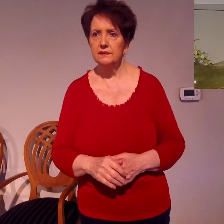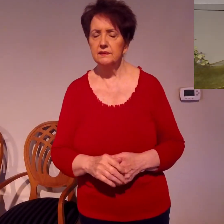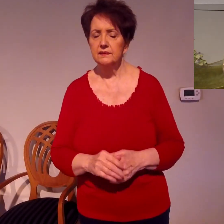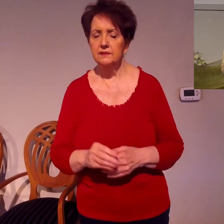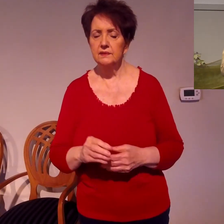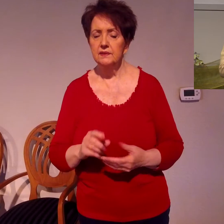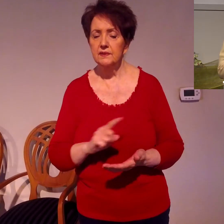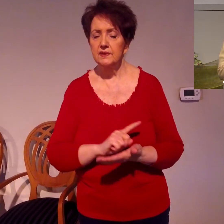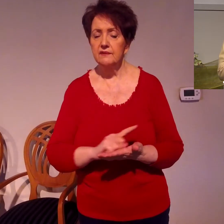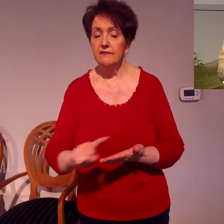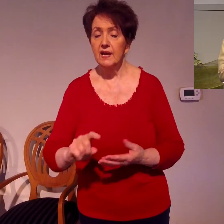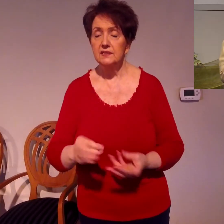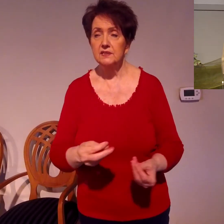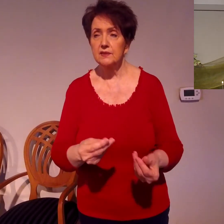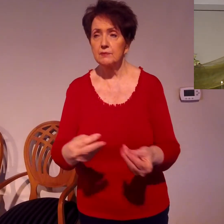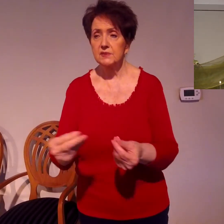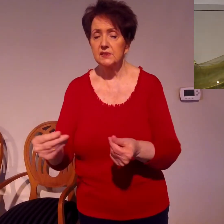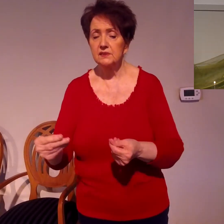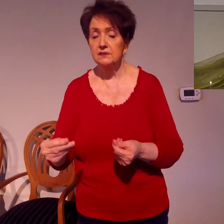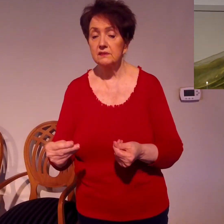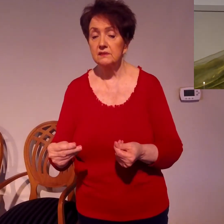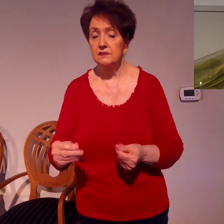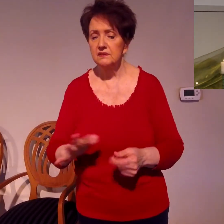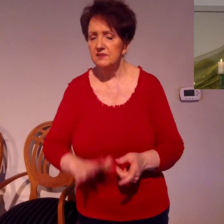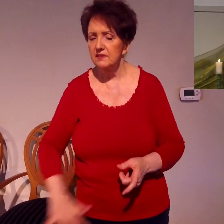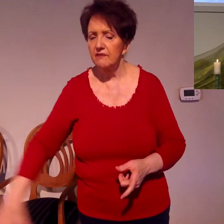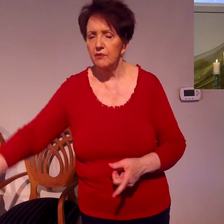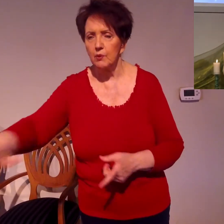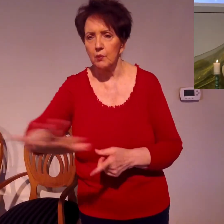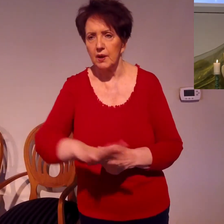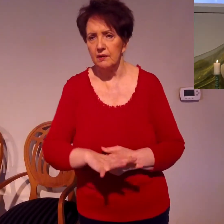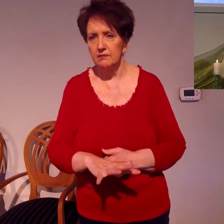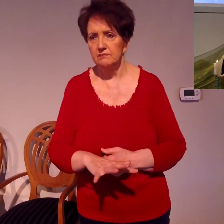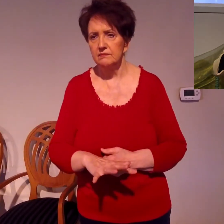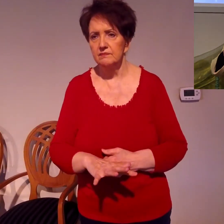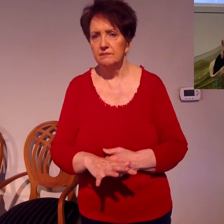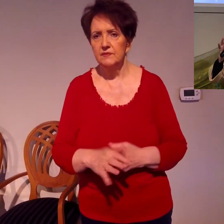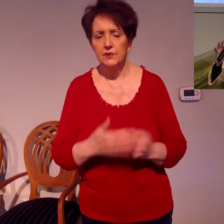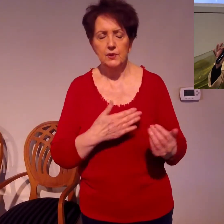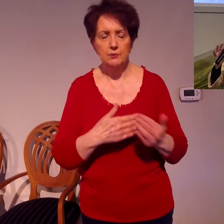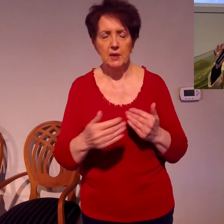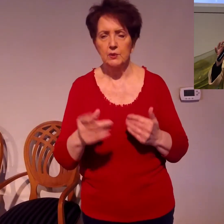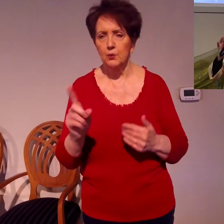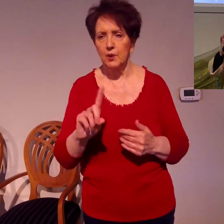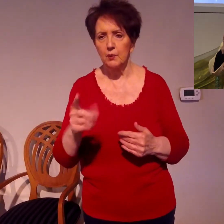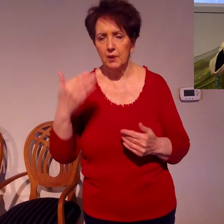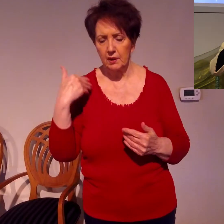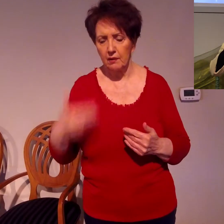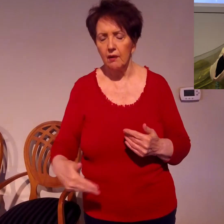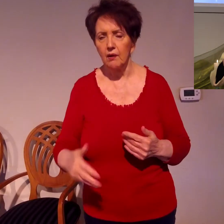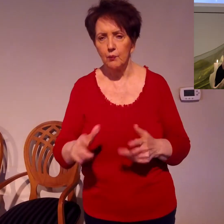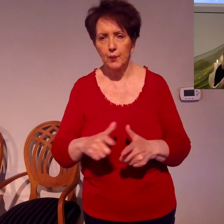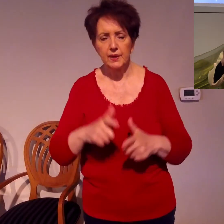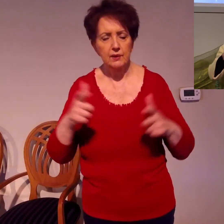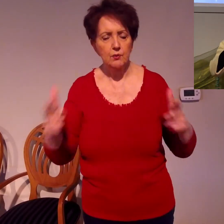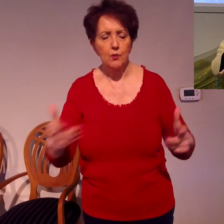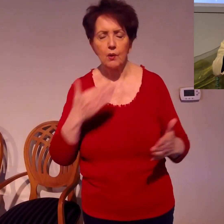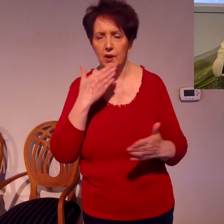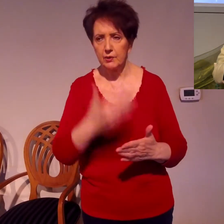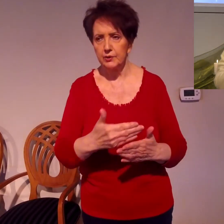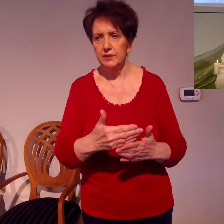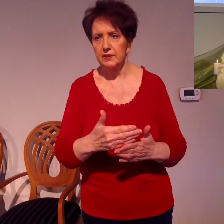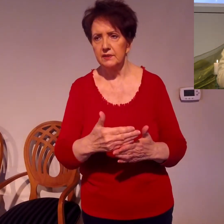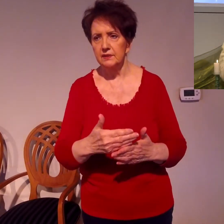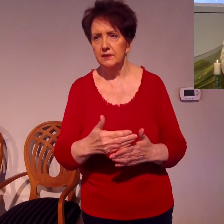oceanic substance. So now, no matter where we are, we can grow. This good,